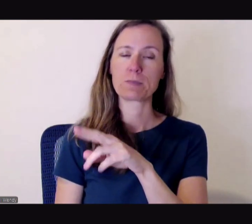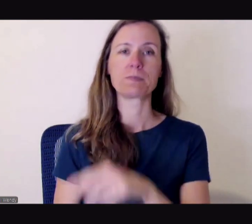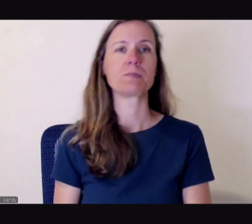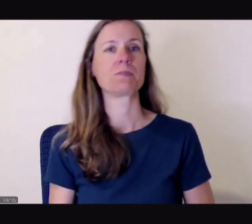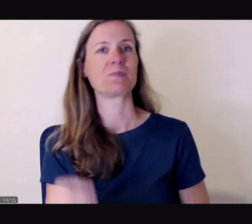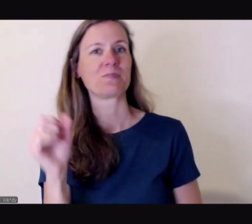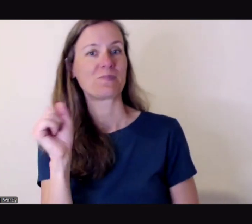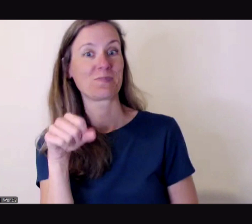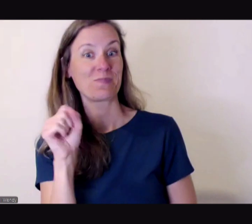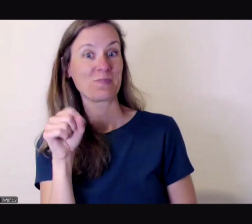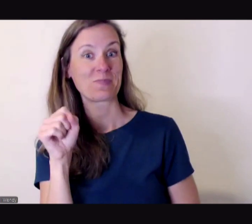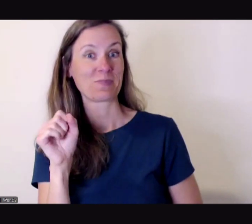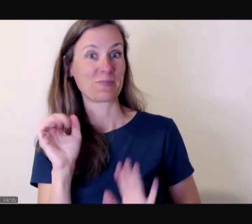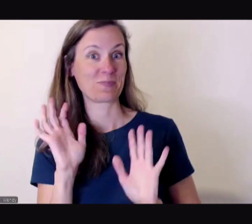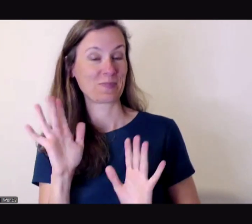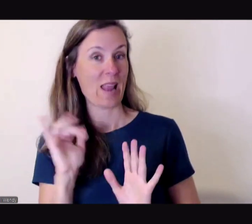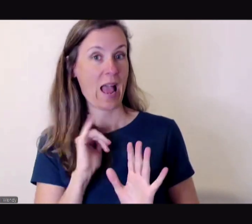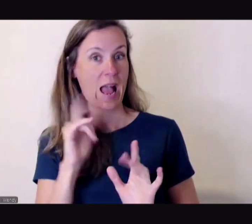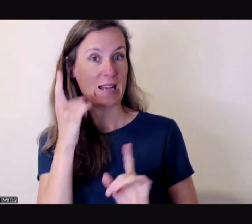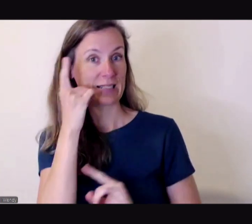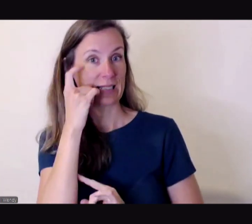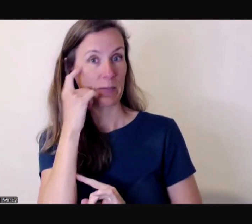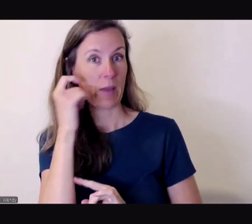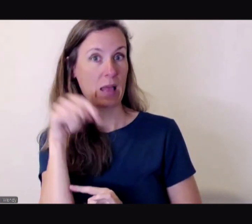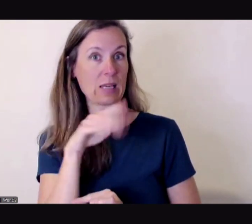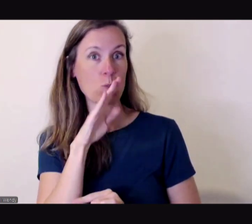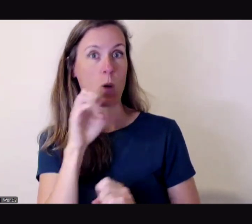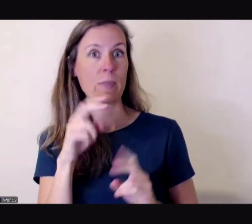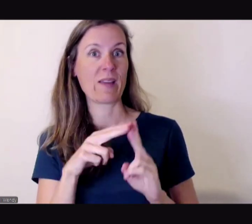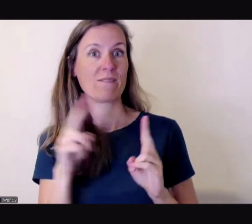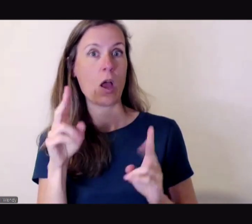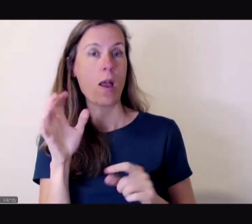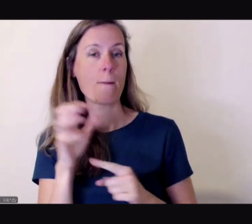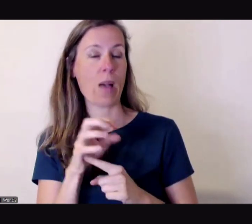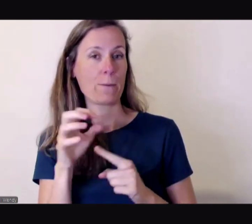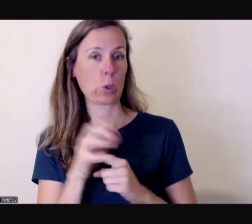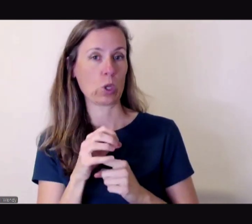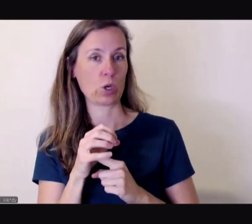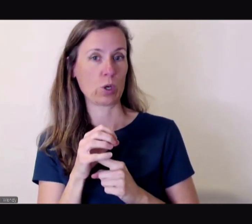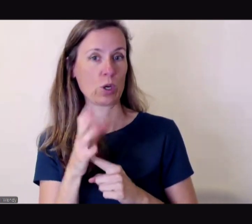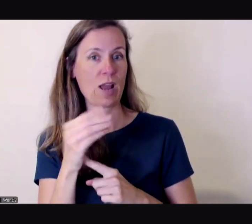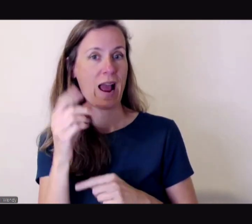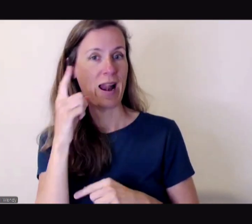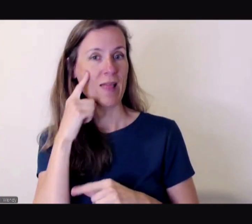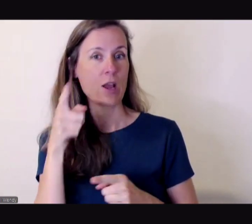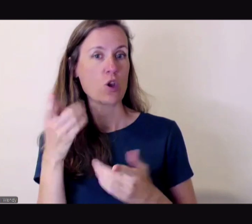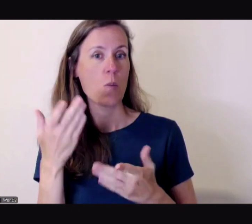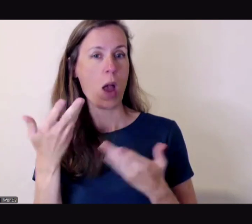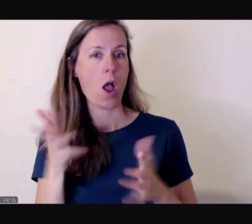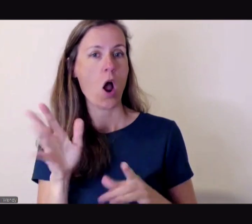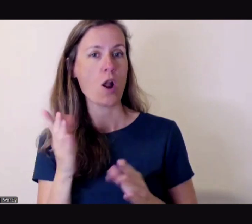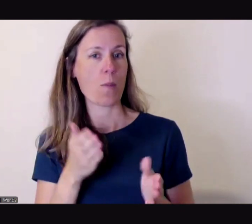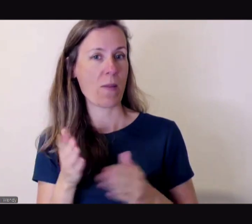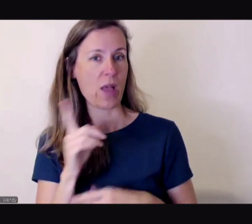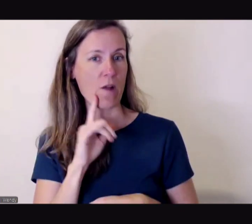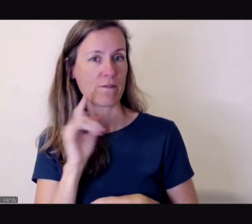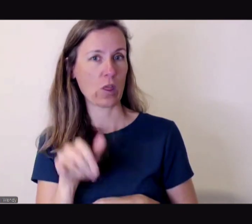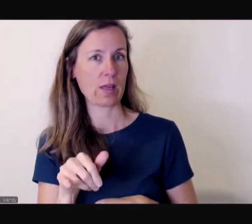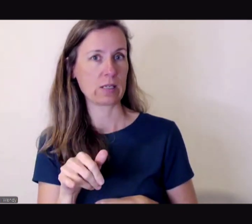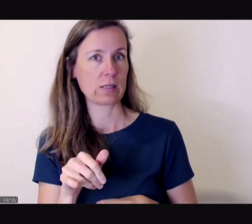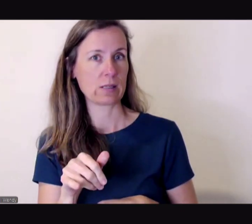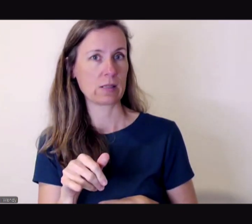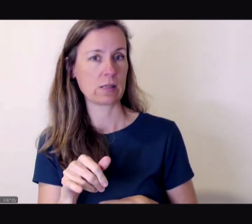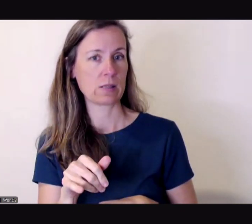Yay! I suspect that this is going to be very popular, and I know you're probably already prepared for this, but this is going to be like